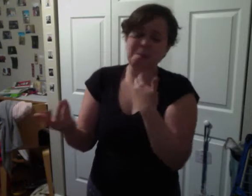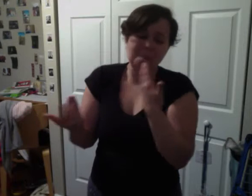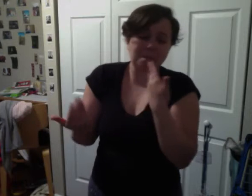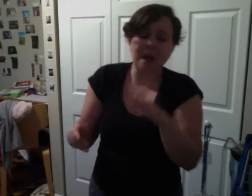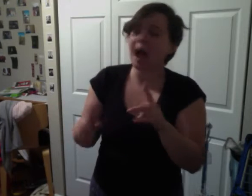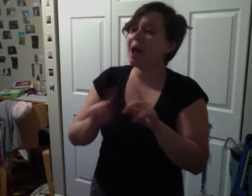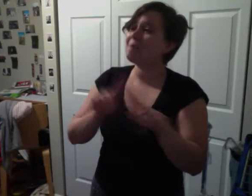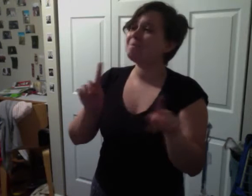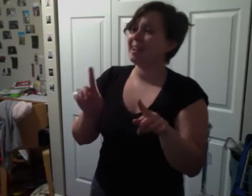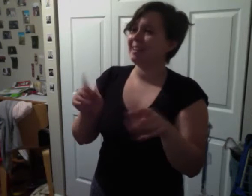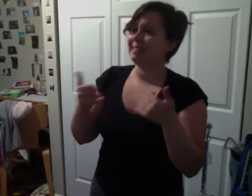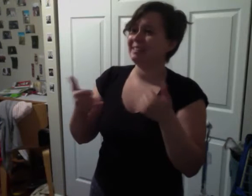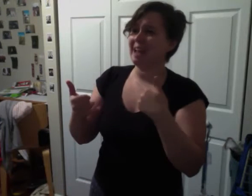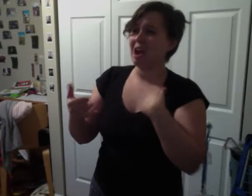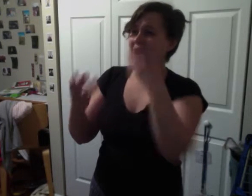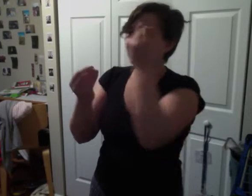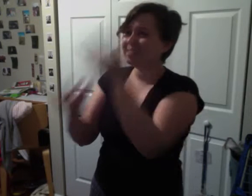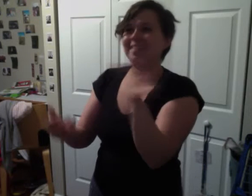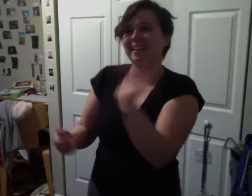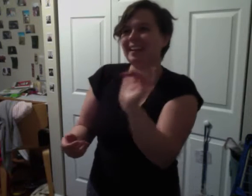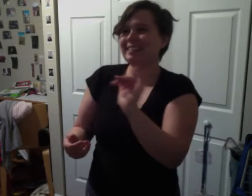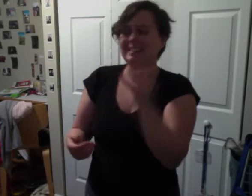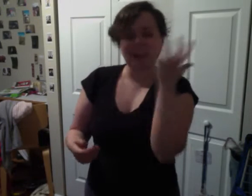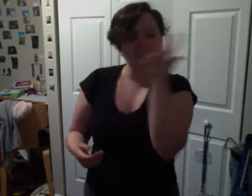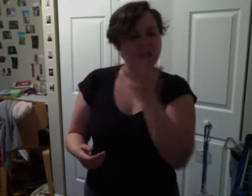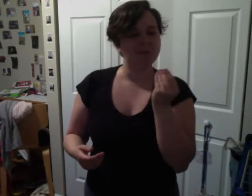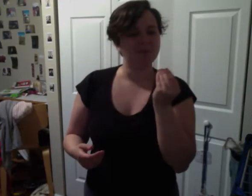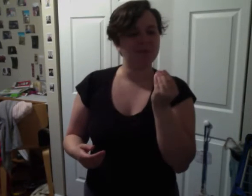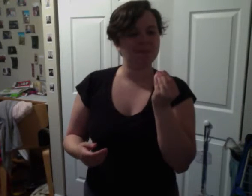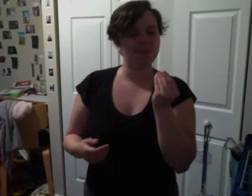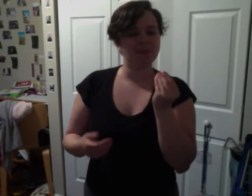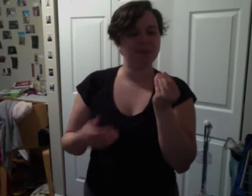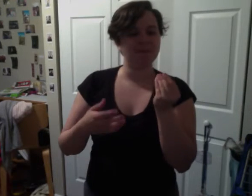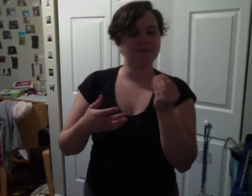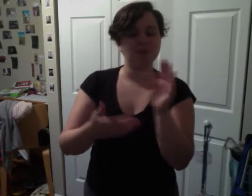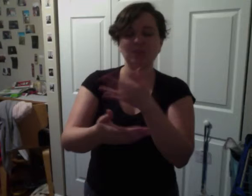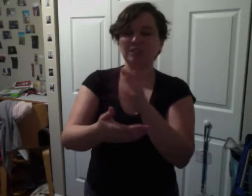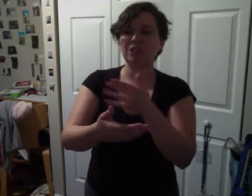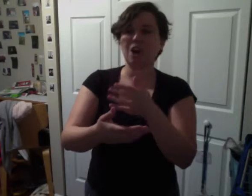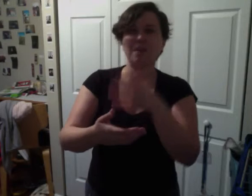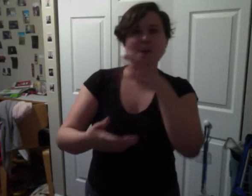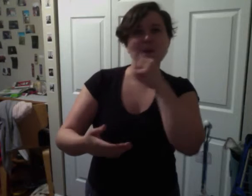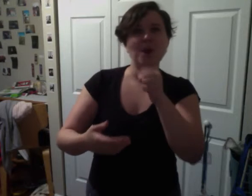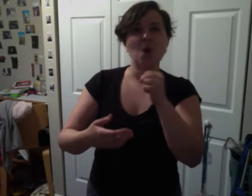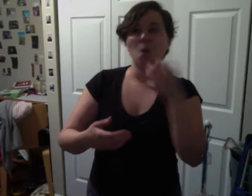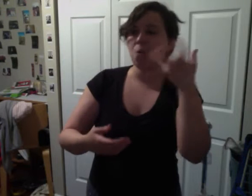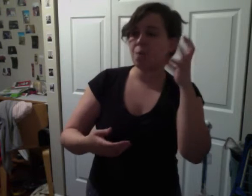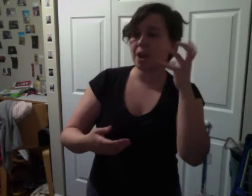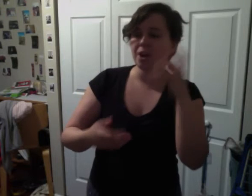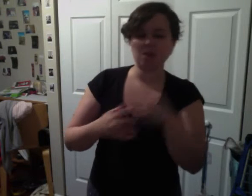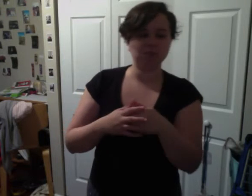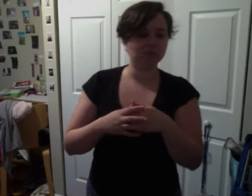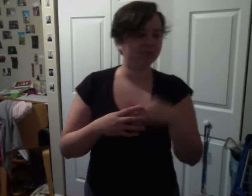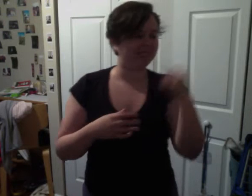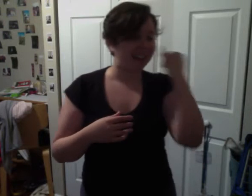from a busted old radio. And it's nice of you to keep the radio around the house. If I don't have a note on the kitchen table, I think there's something wrong. You write